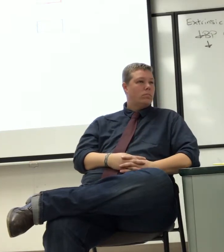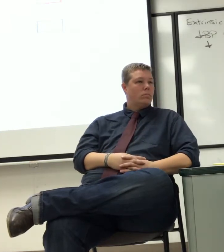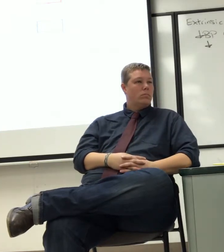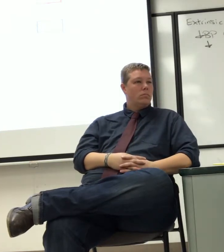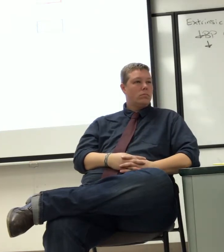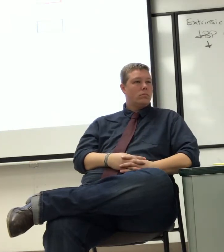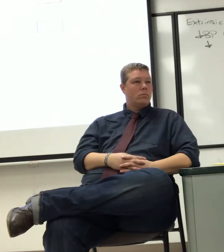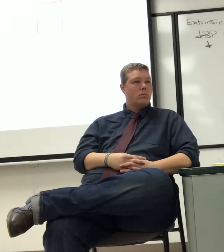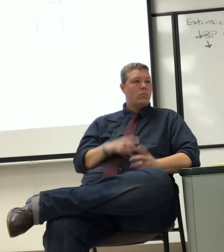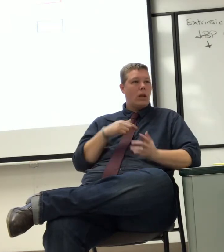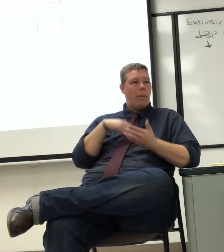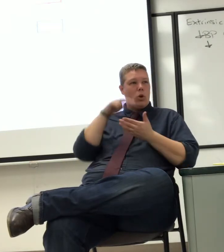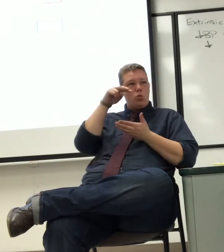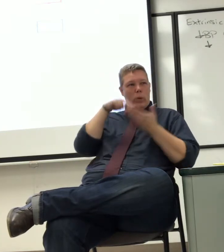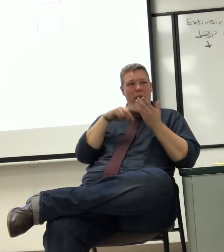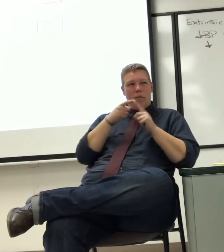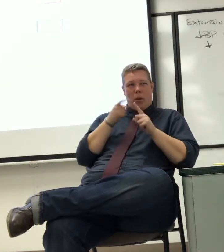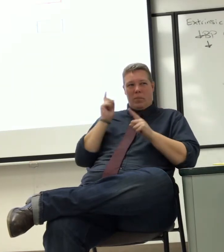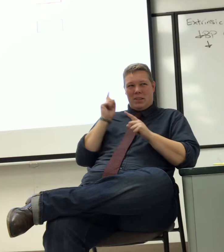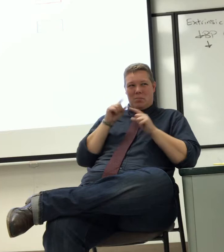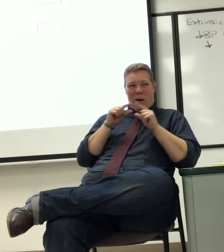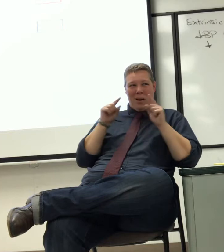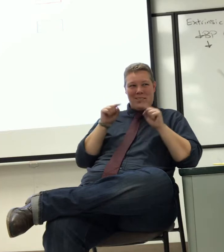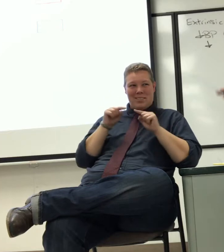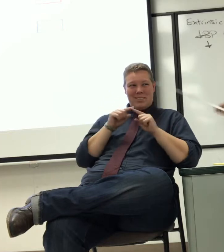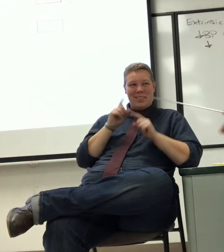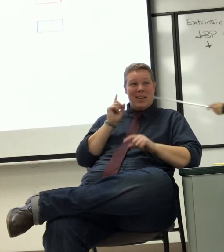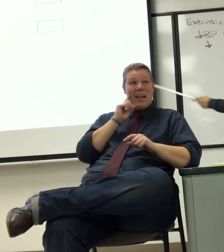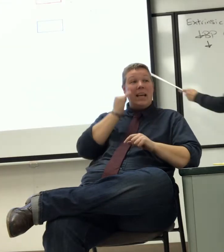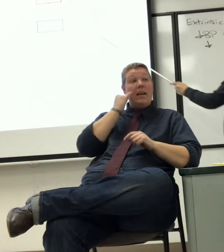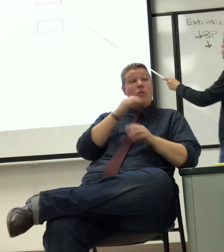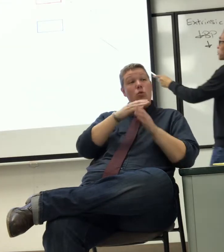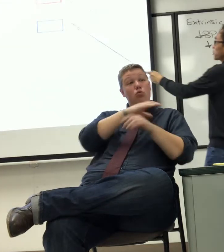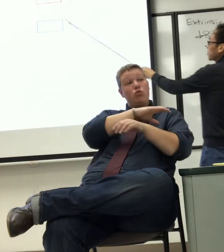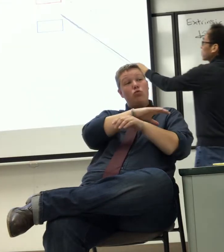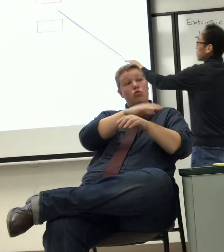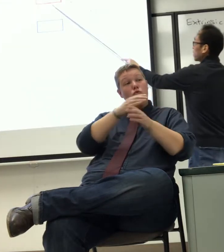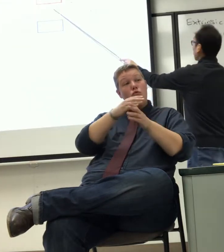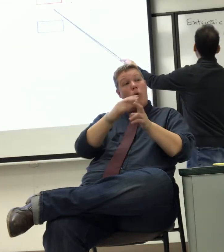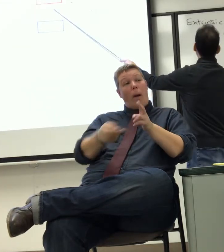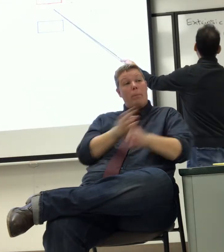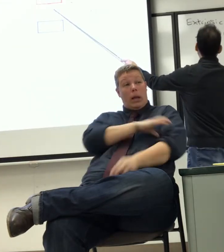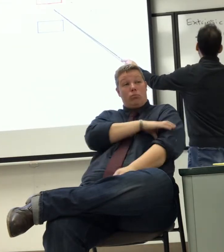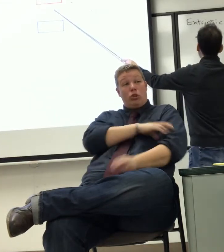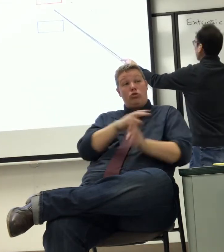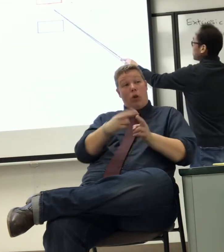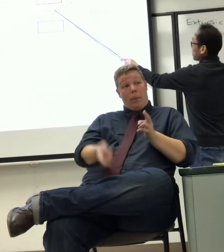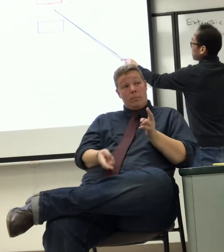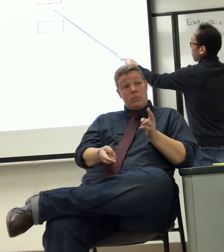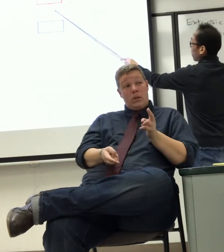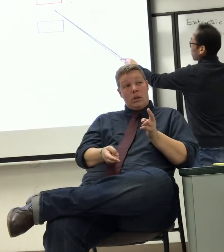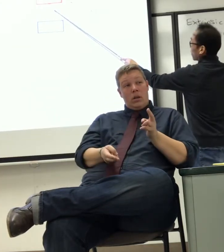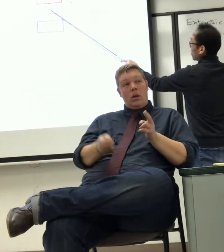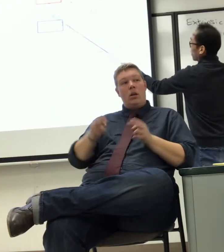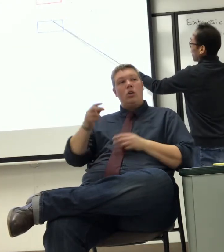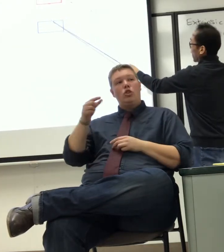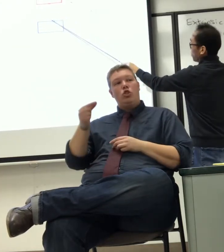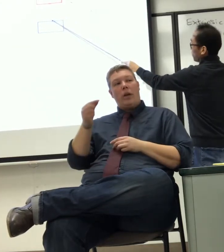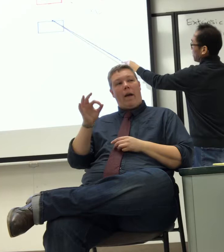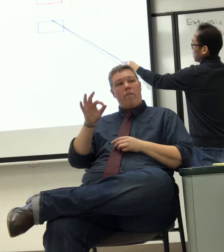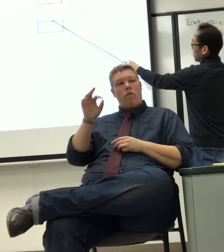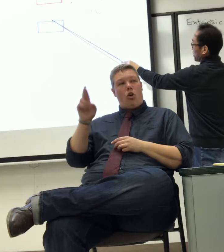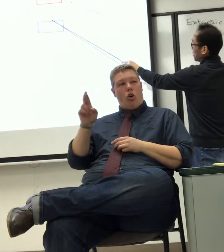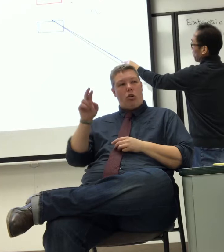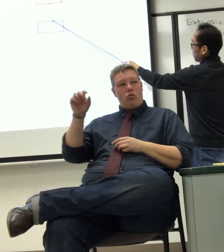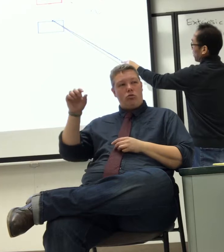going to read from these tiny little boxes here. If you drop blood pressure, you drop GFR, and